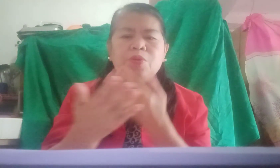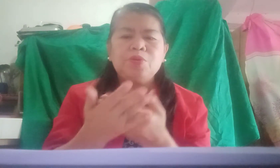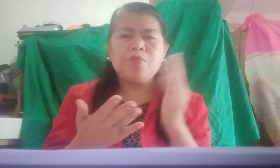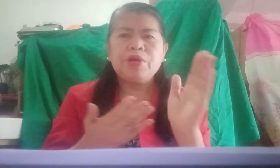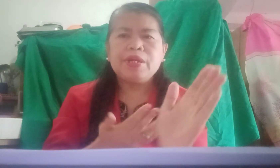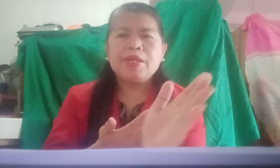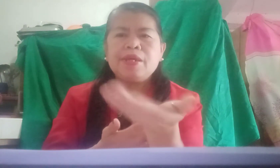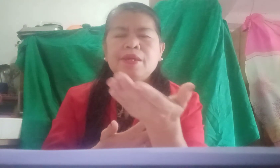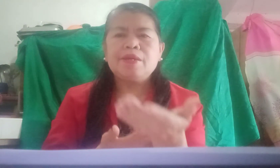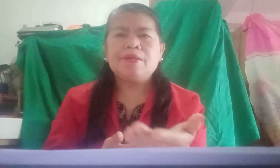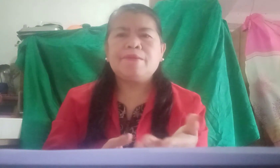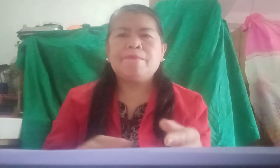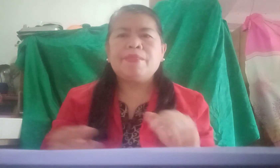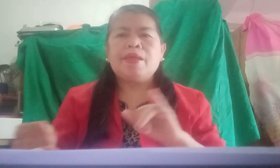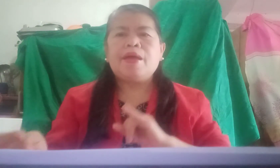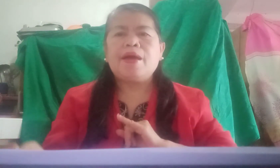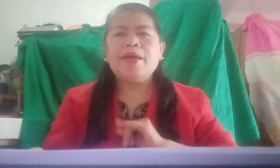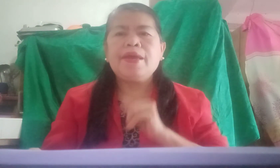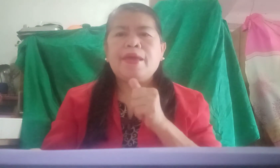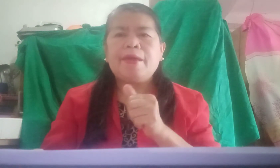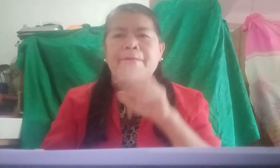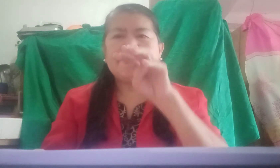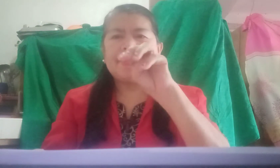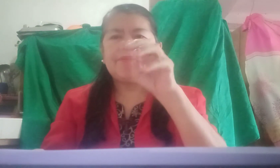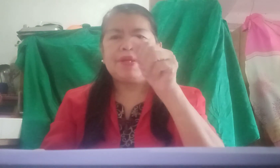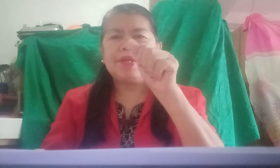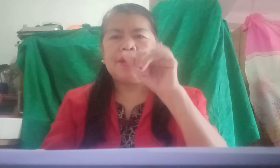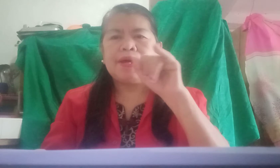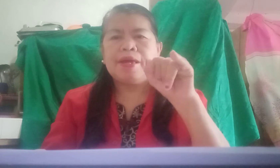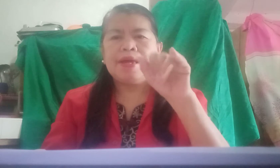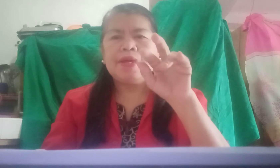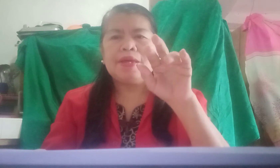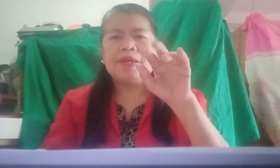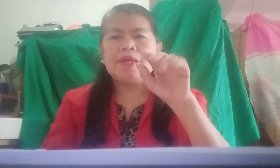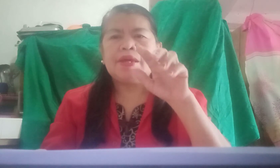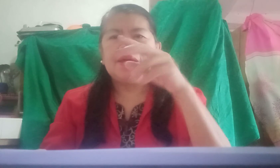Good morning. I am Maria